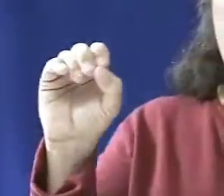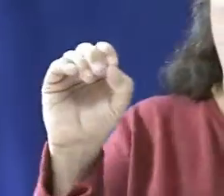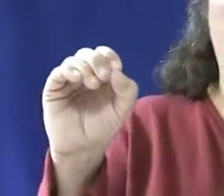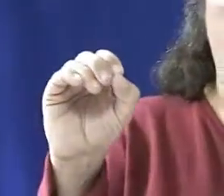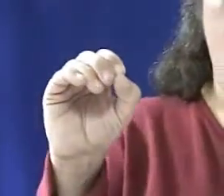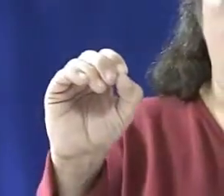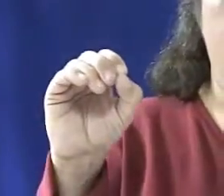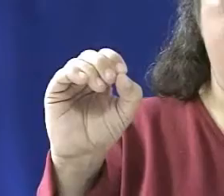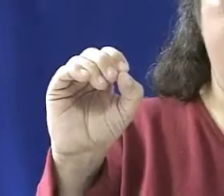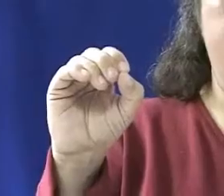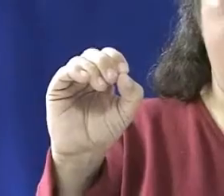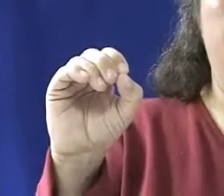O.